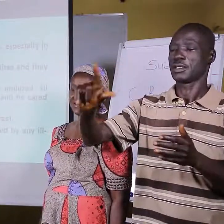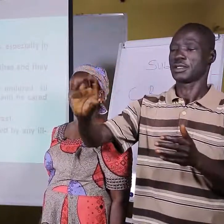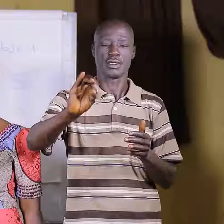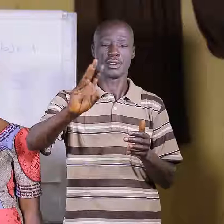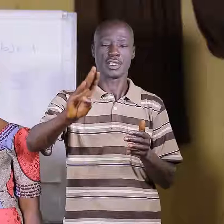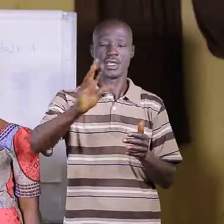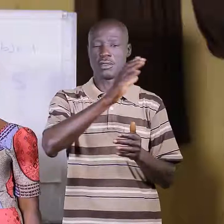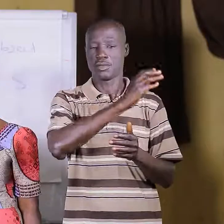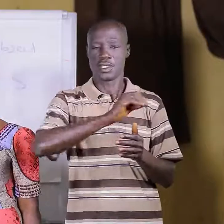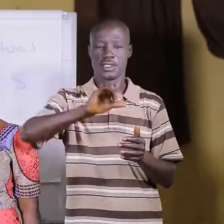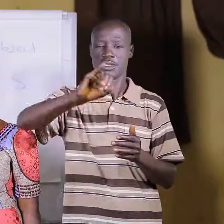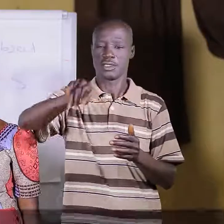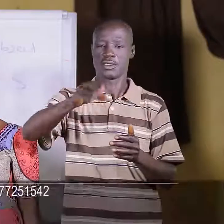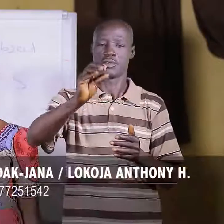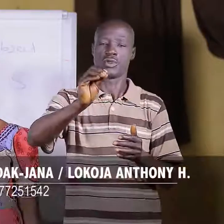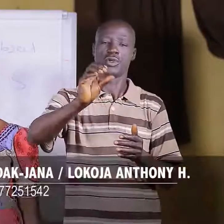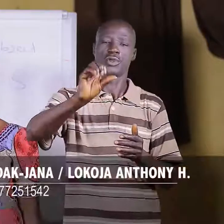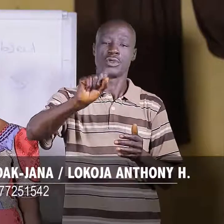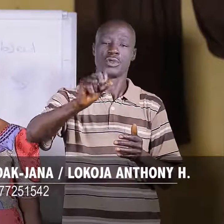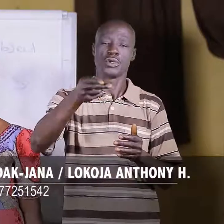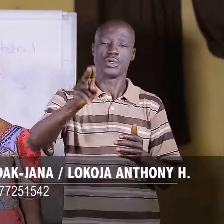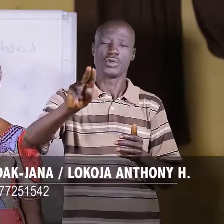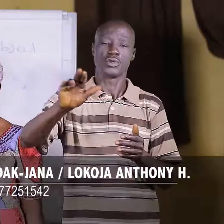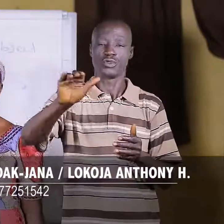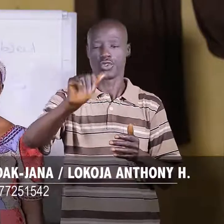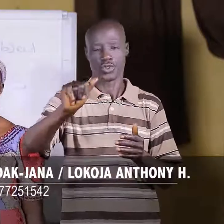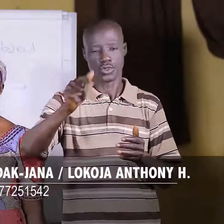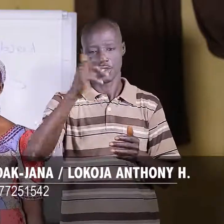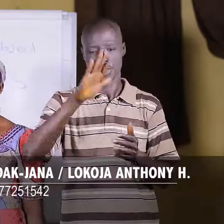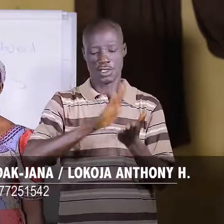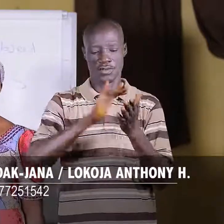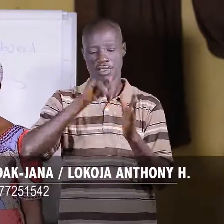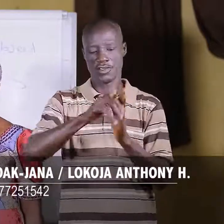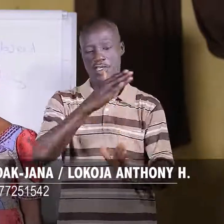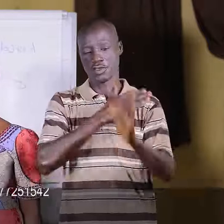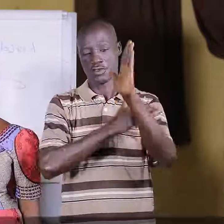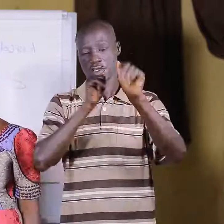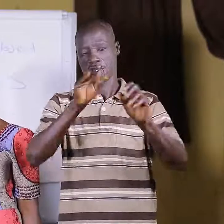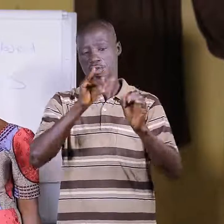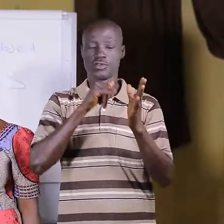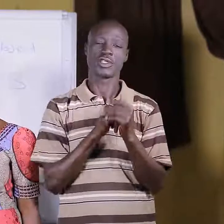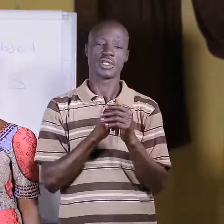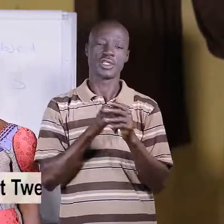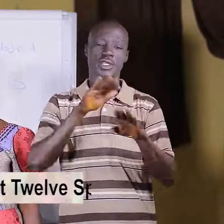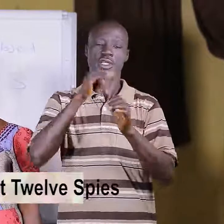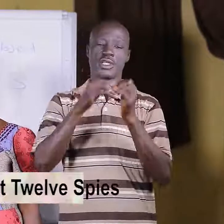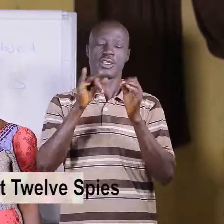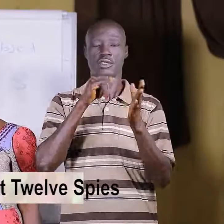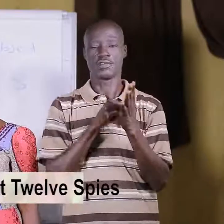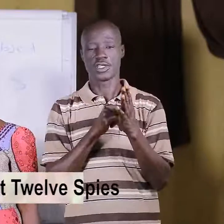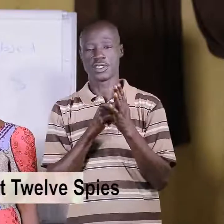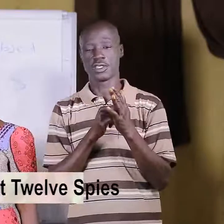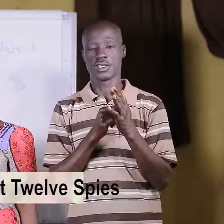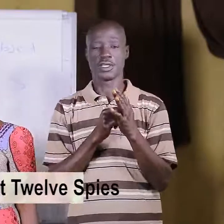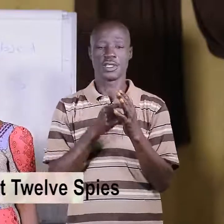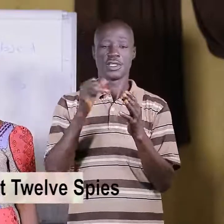Joshua. They relied on God, believing that God can always do it. And at the end of it, my students, what were the